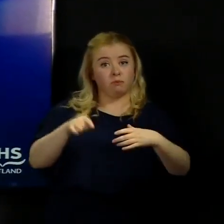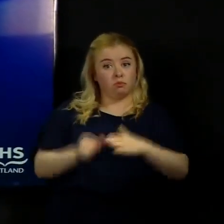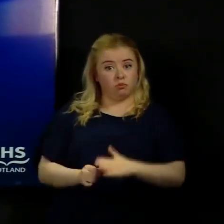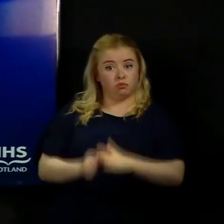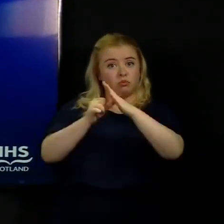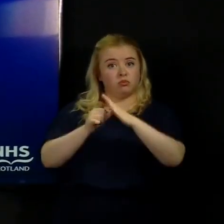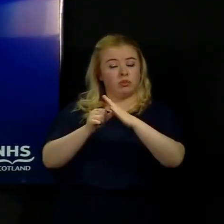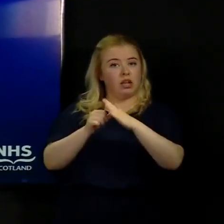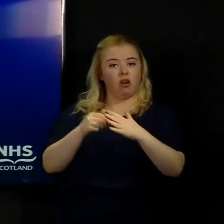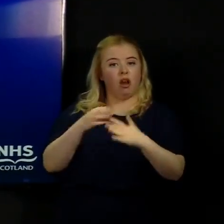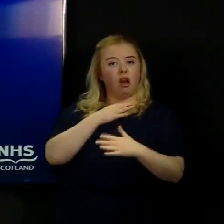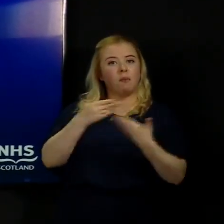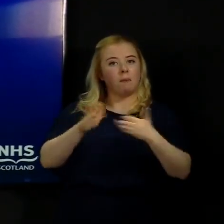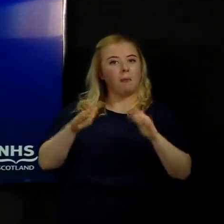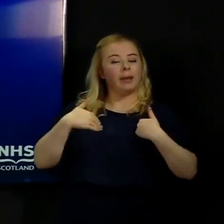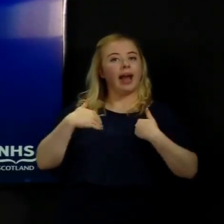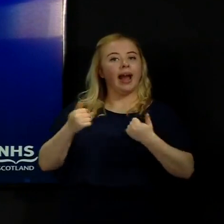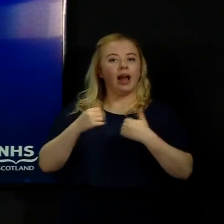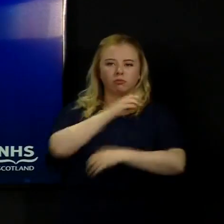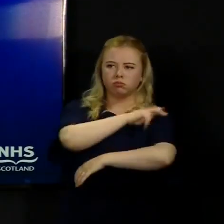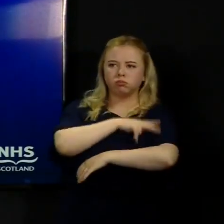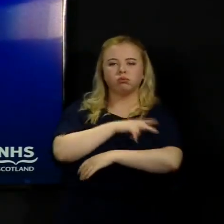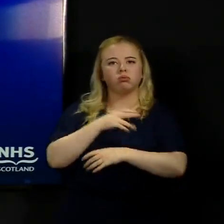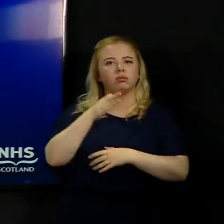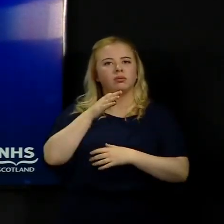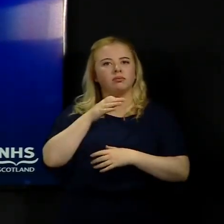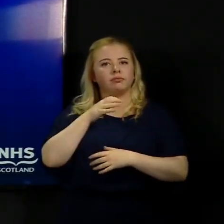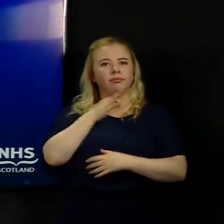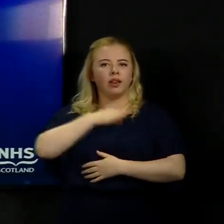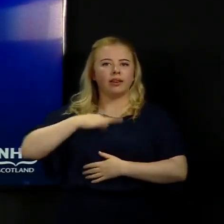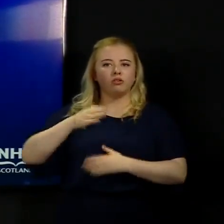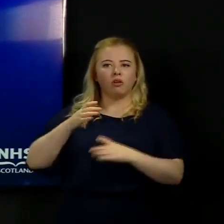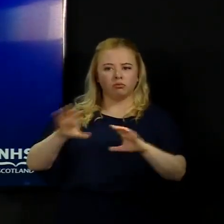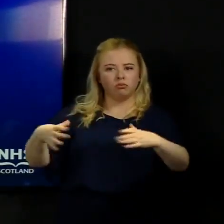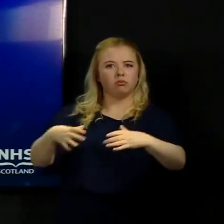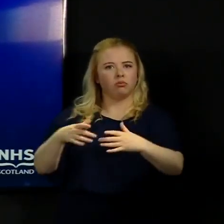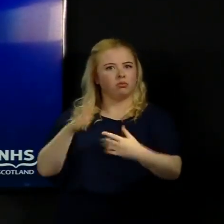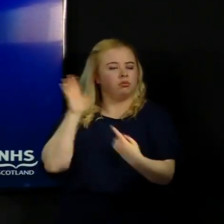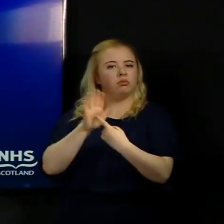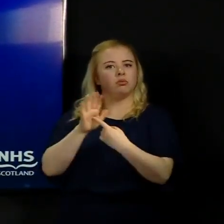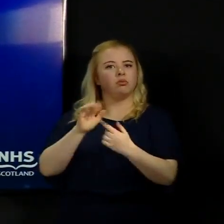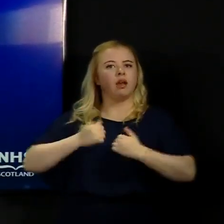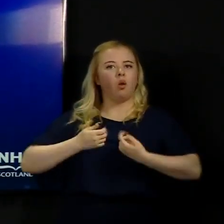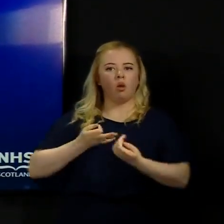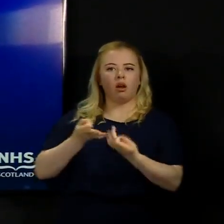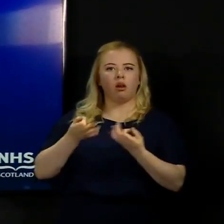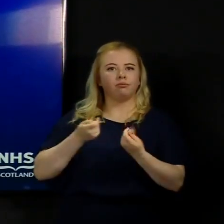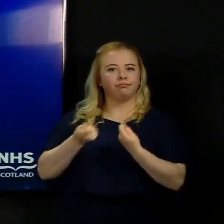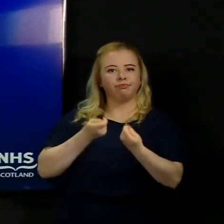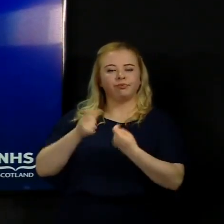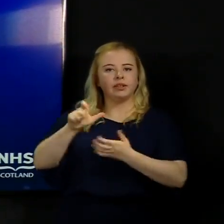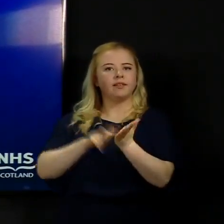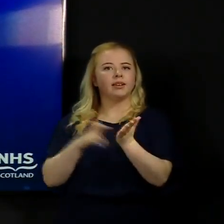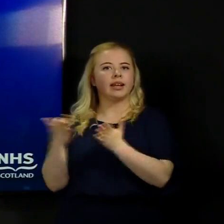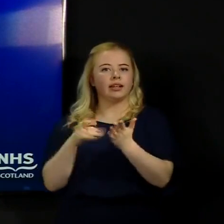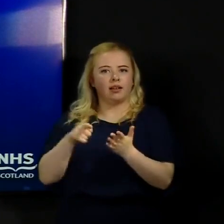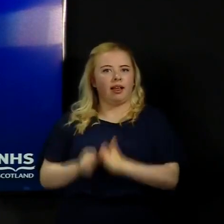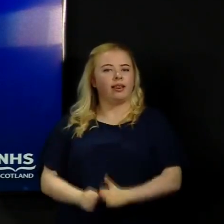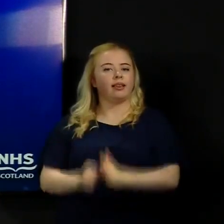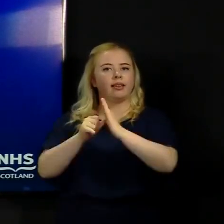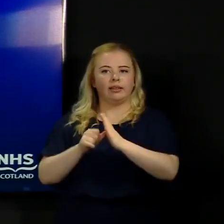public health officials and clinicians across our country has been crucial to this response at every step. They are the leaders of Test